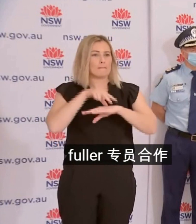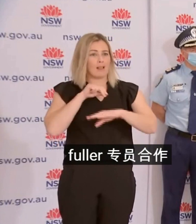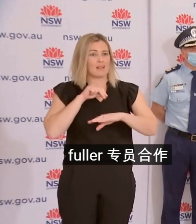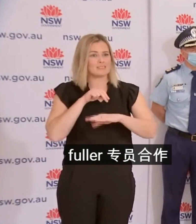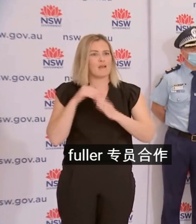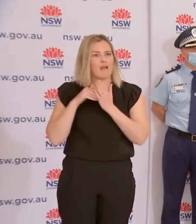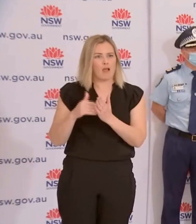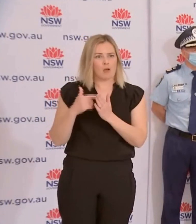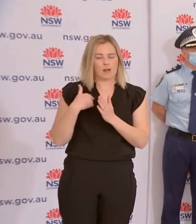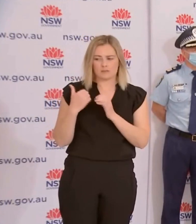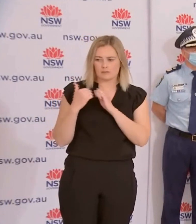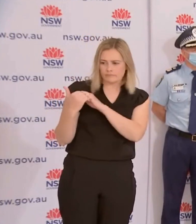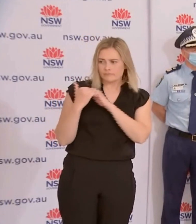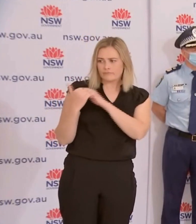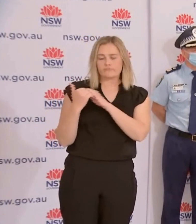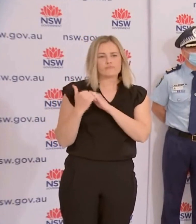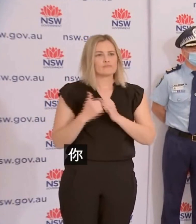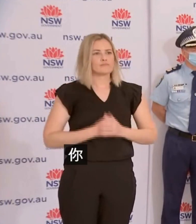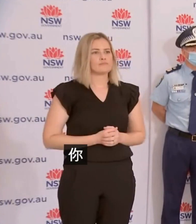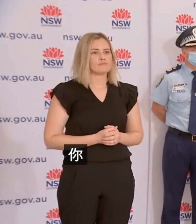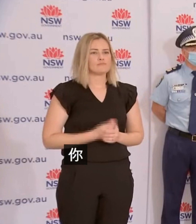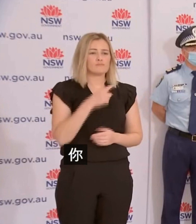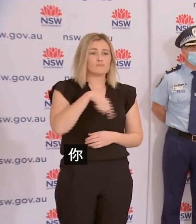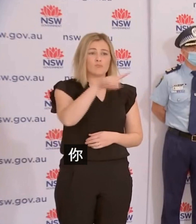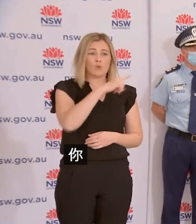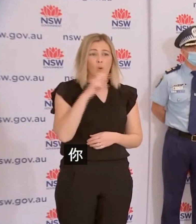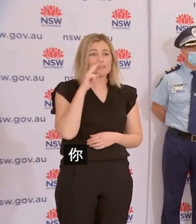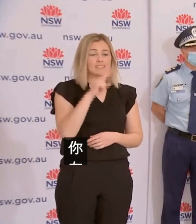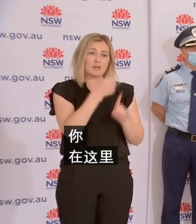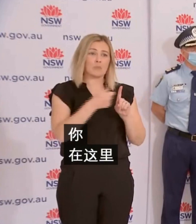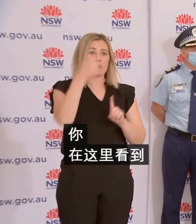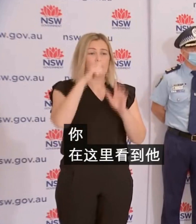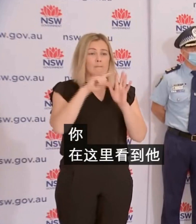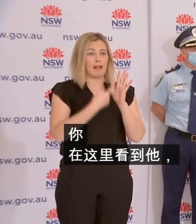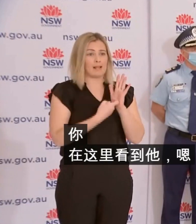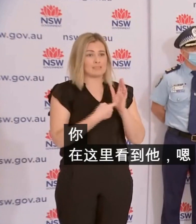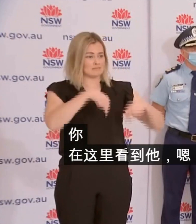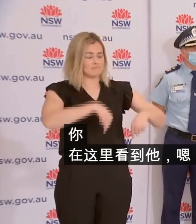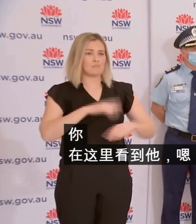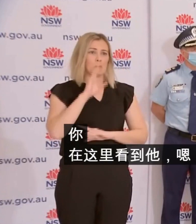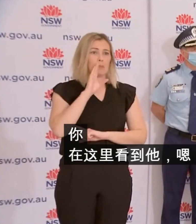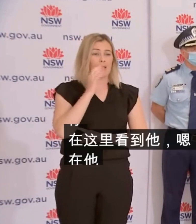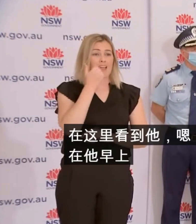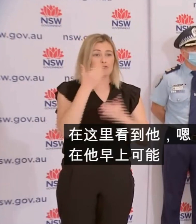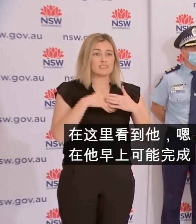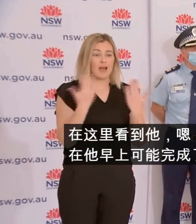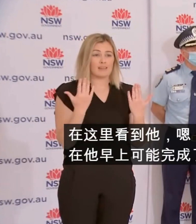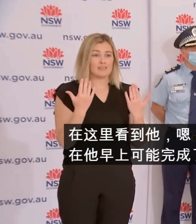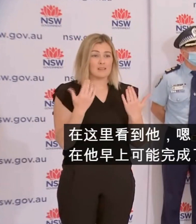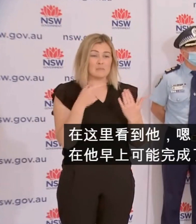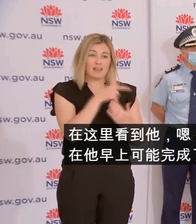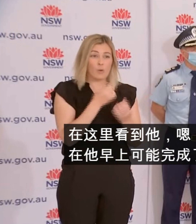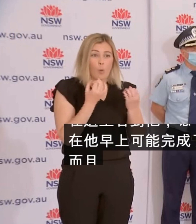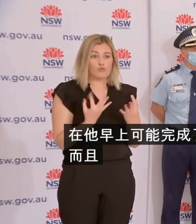who I've got to say has been outstanding. Most of you would have seen him here stand day after day. When you see him here, that's after he's probably